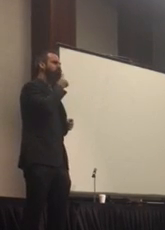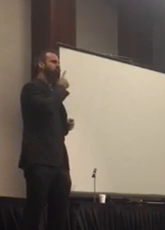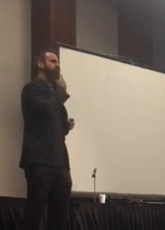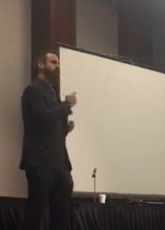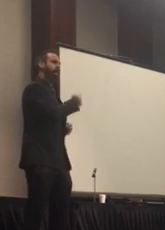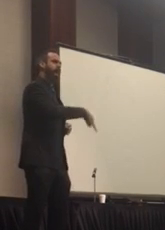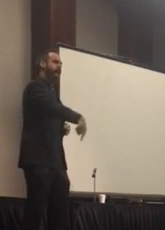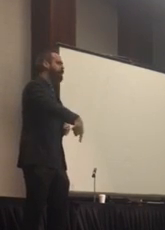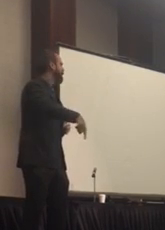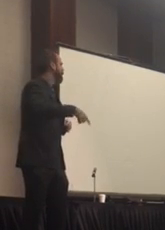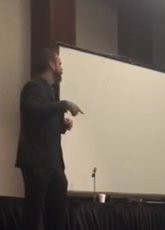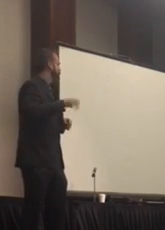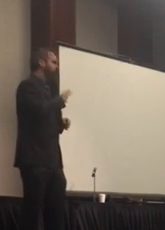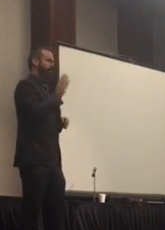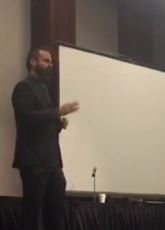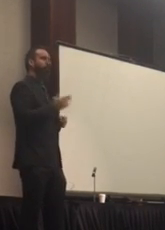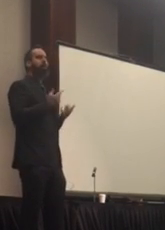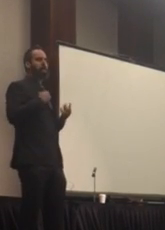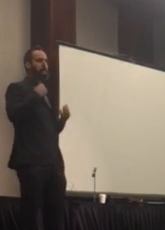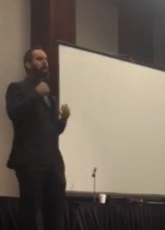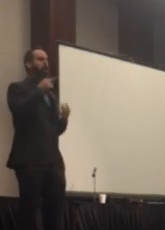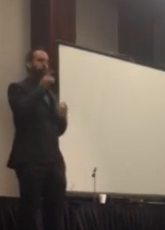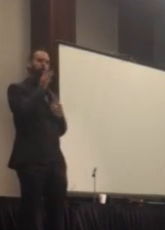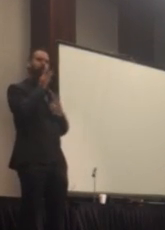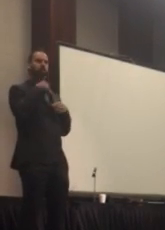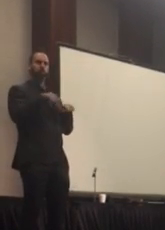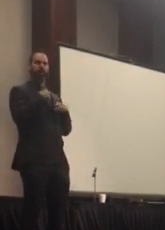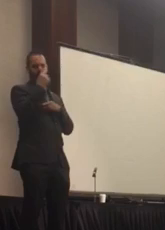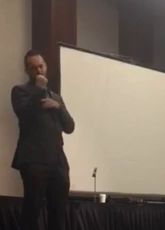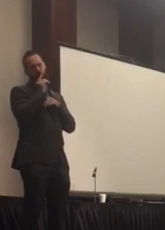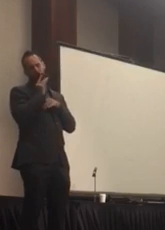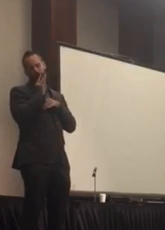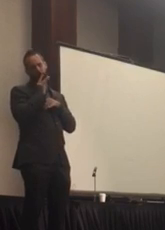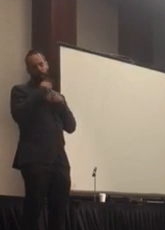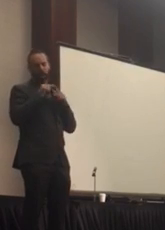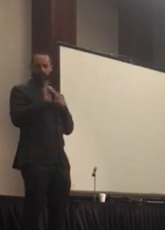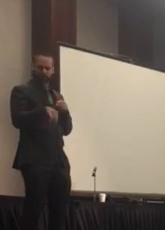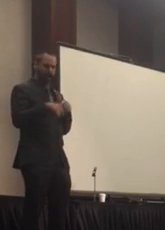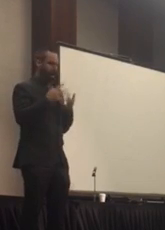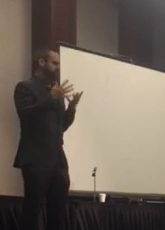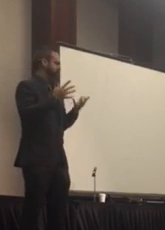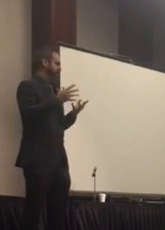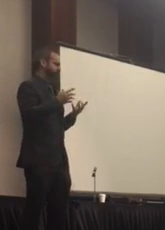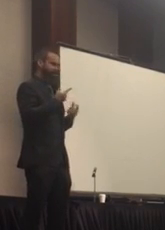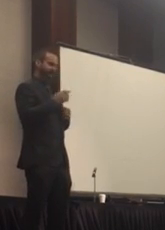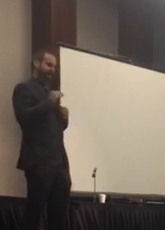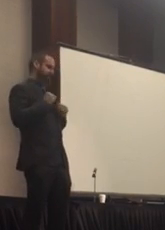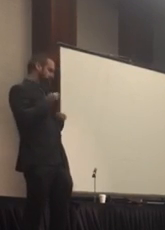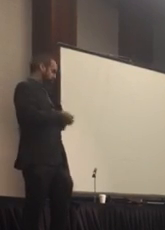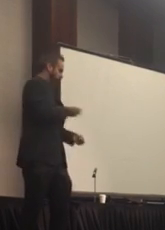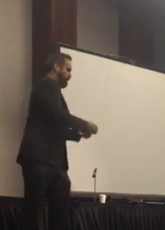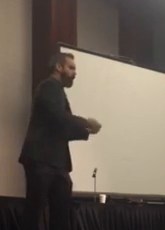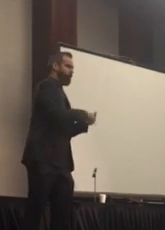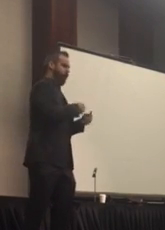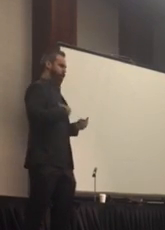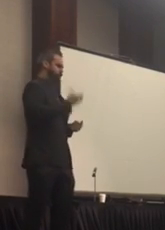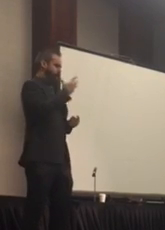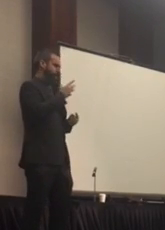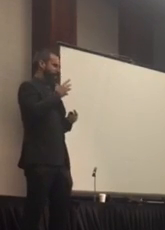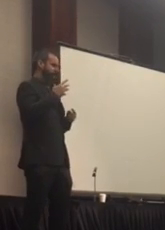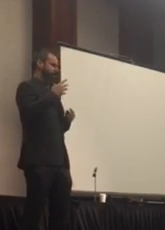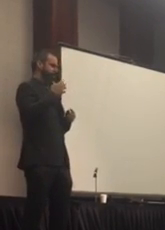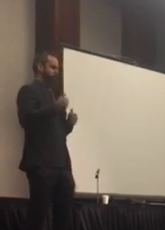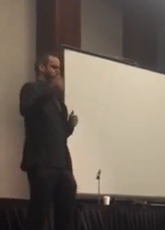just a second, right? Maybe I mumble this in my sleep. Maybe there's an awareness gene for white supremacy that my